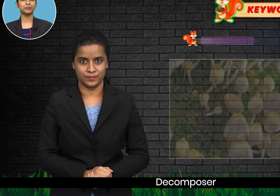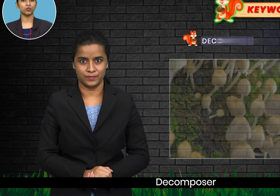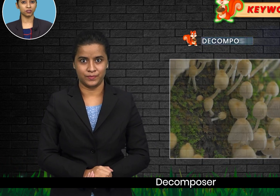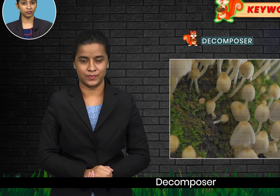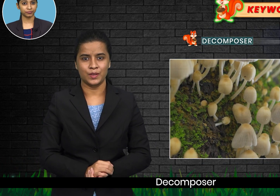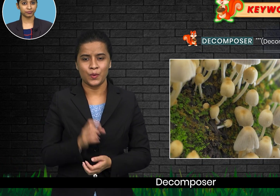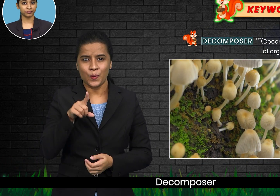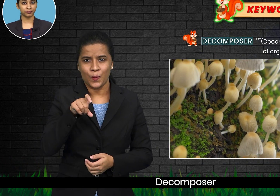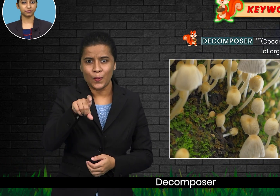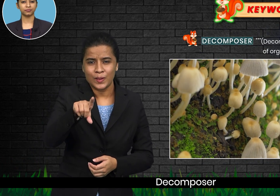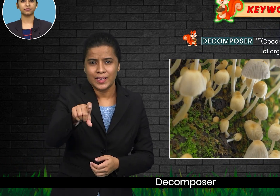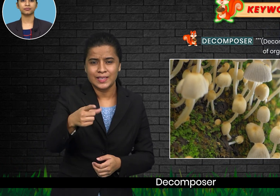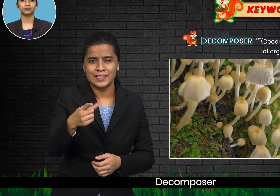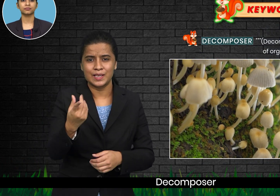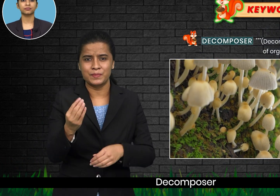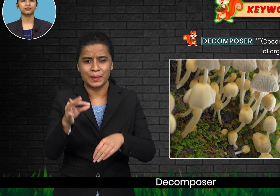decomposer,